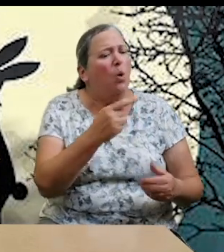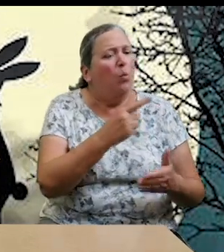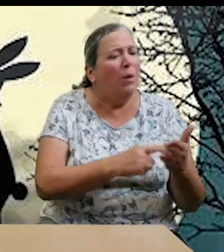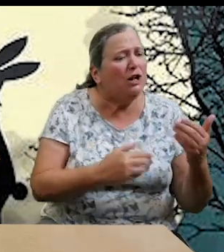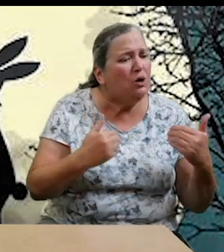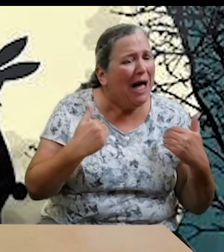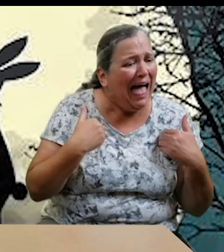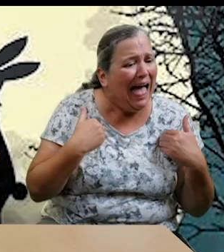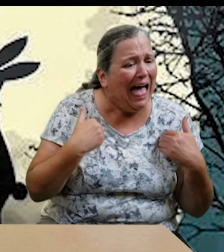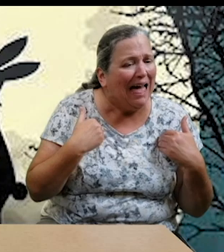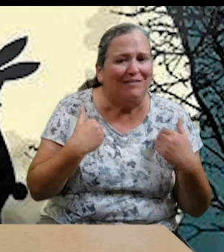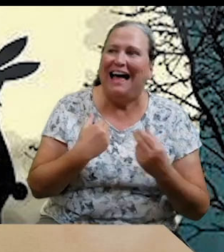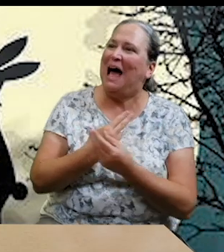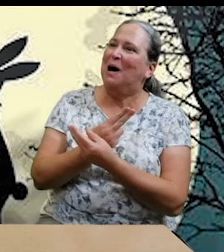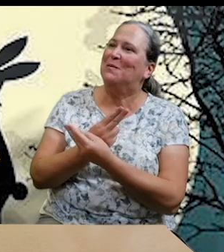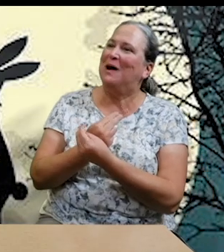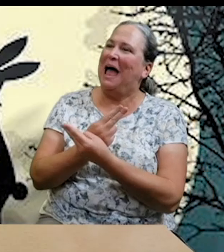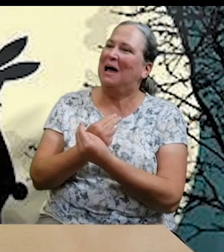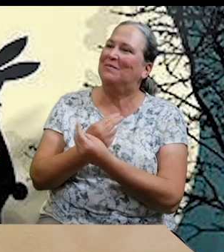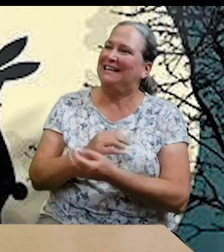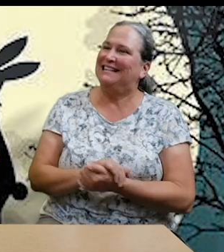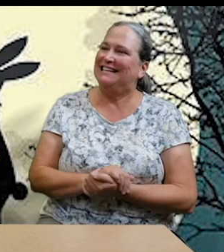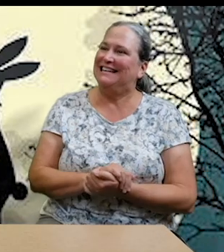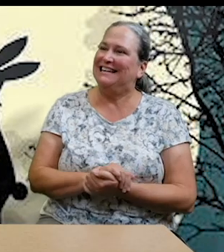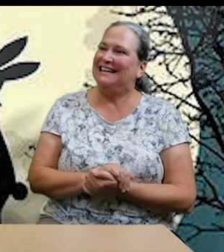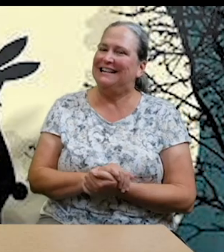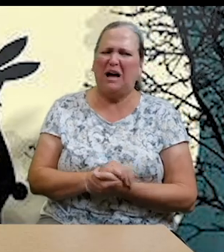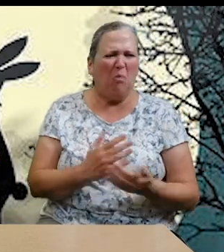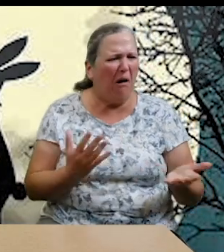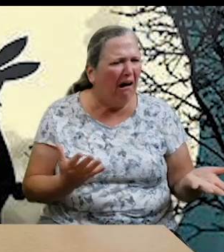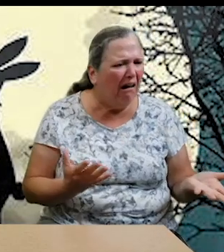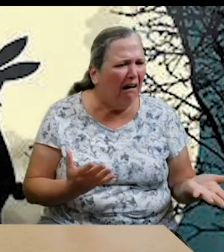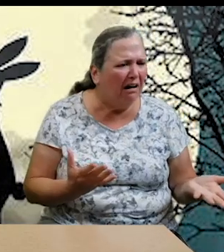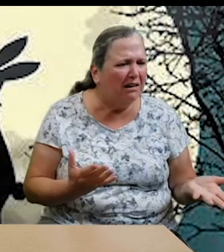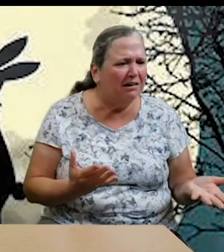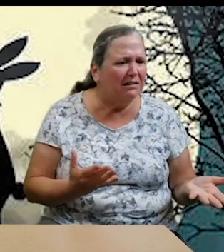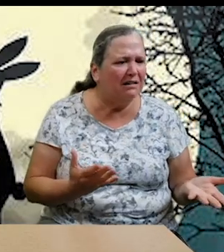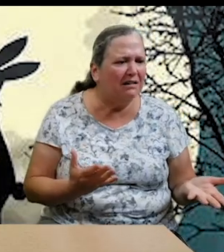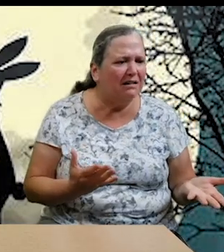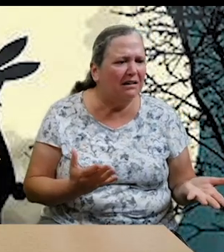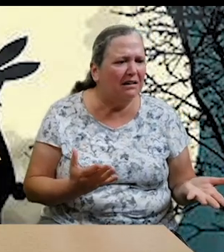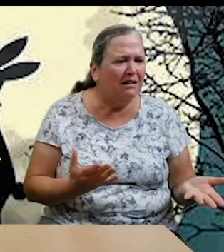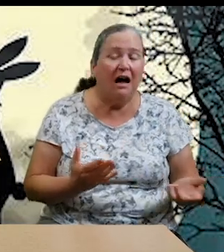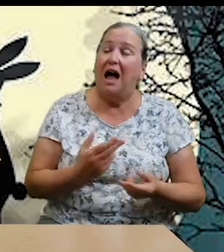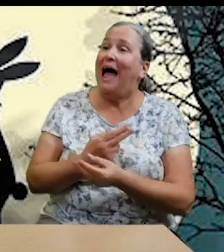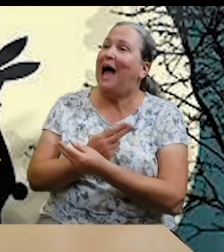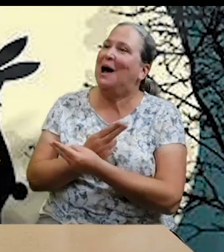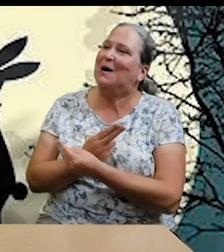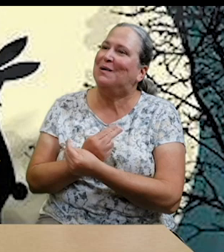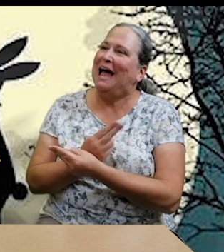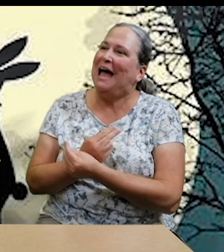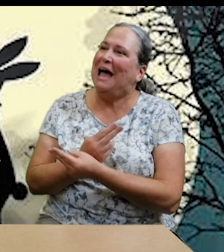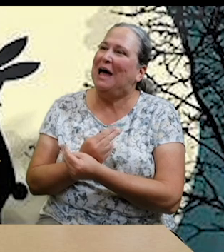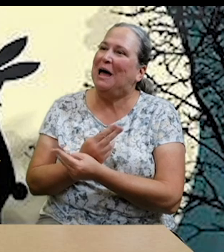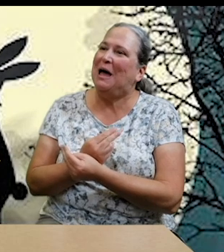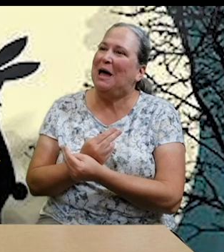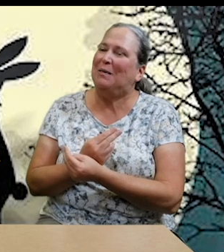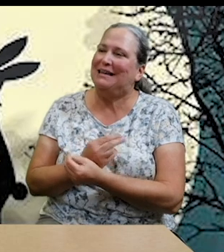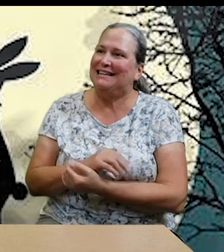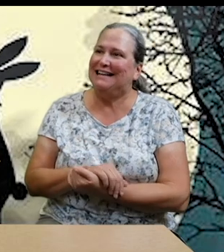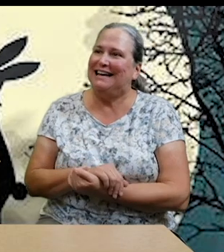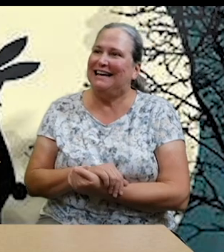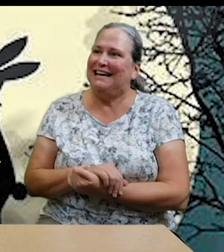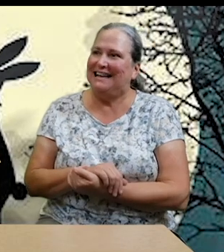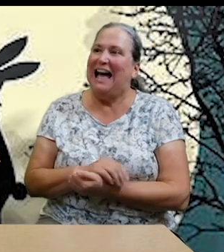got?" "A rabbit," said Maggie. "A what?" said the mother. "A rabbit," said Maggie